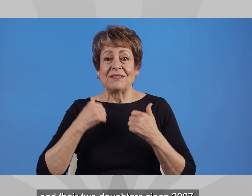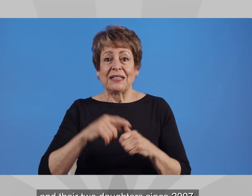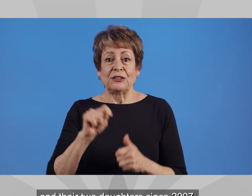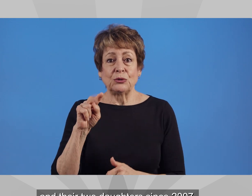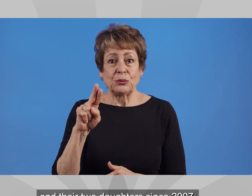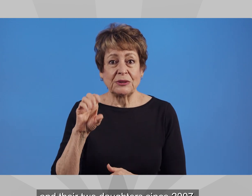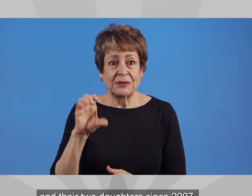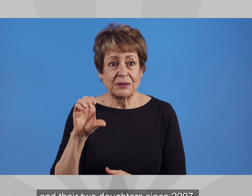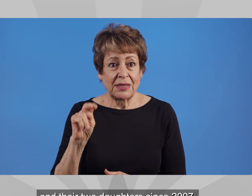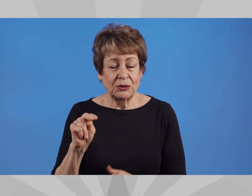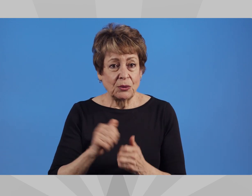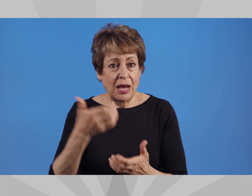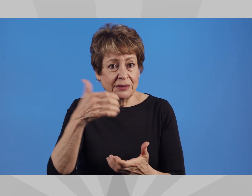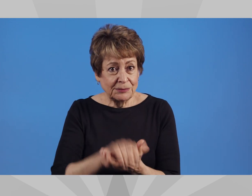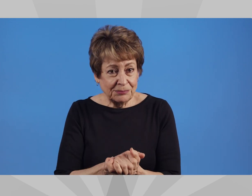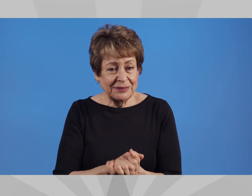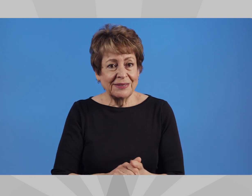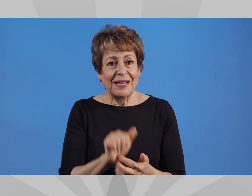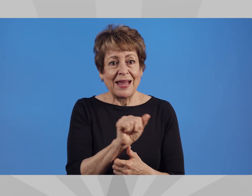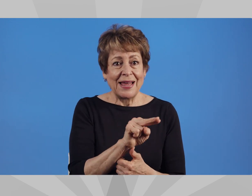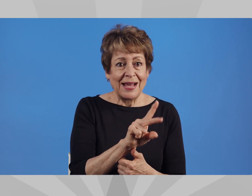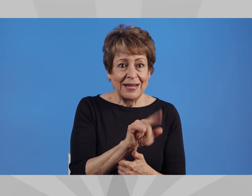daughters since 2007.